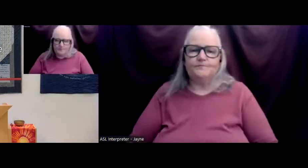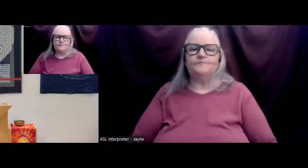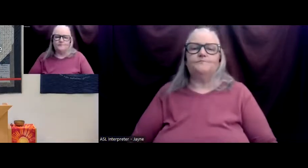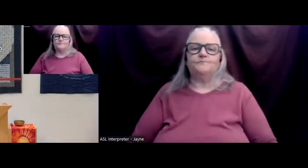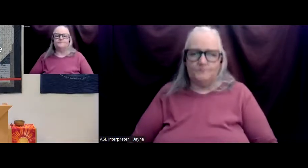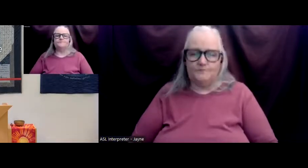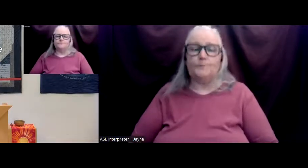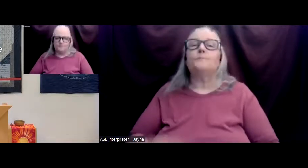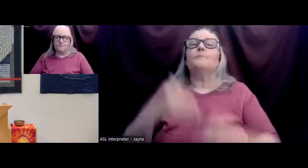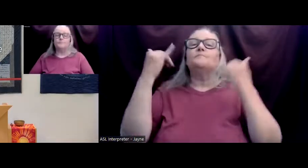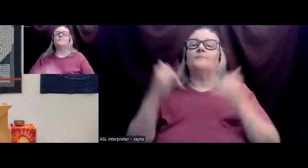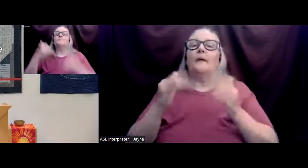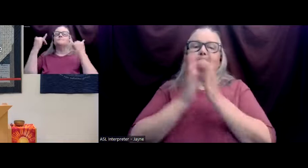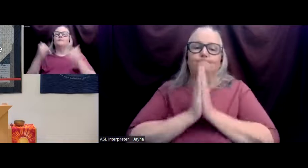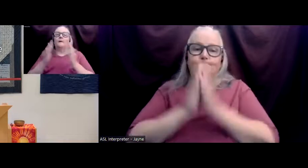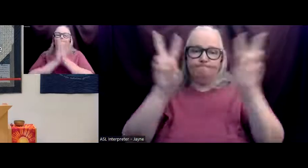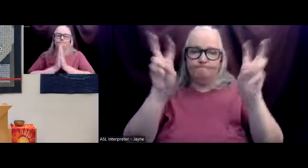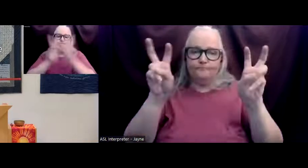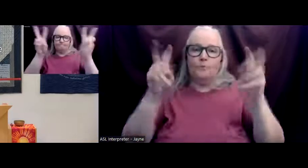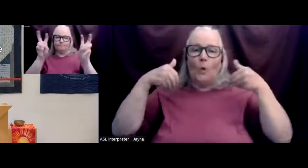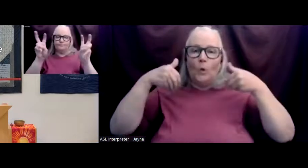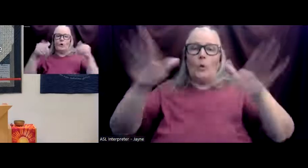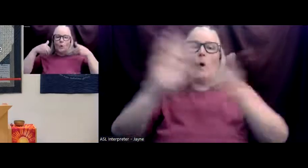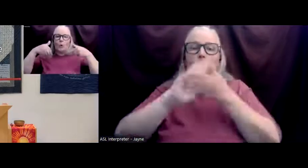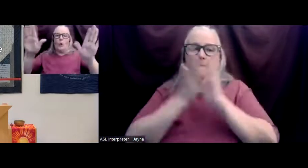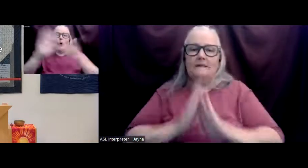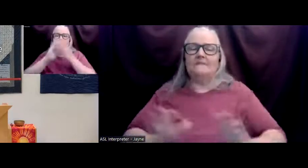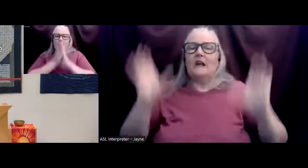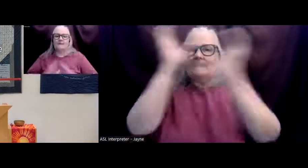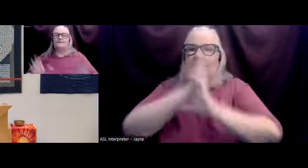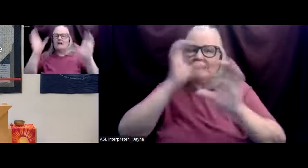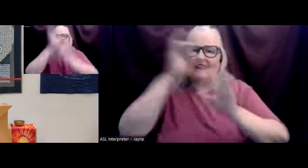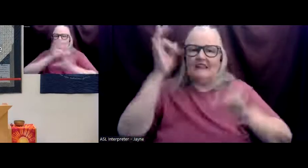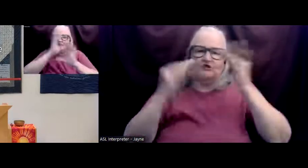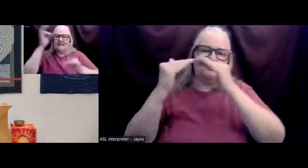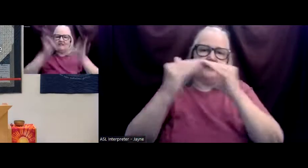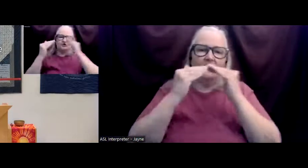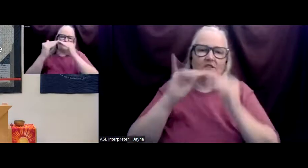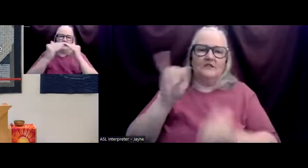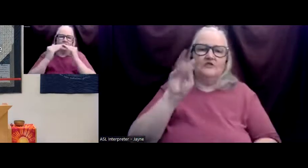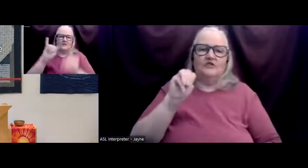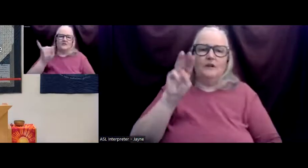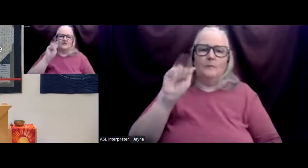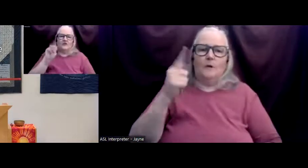The benediction is called Go in Peace, Seeking Justice by Jim McGaugh.